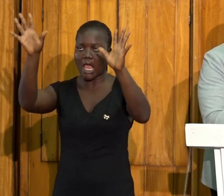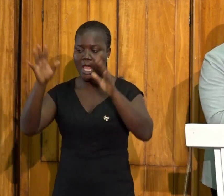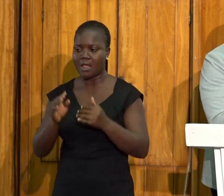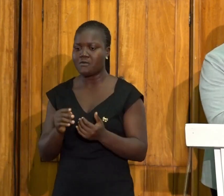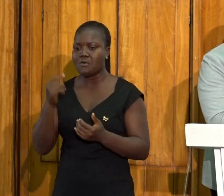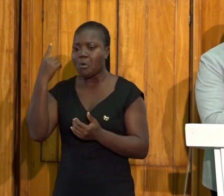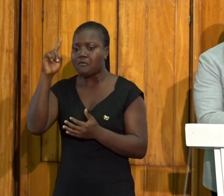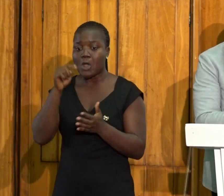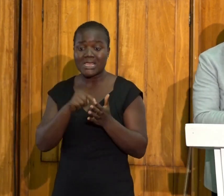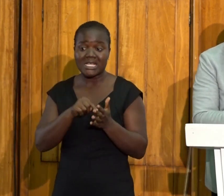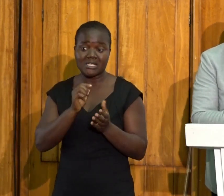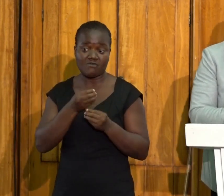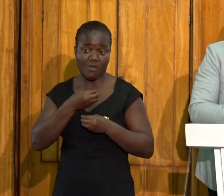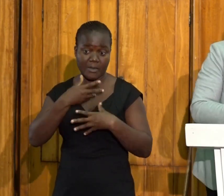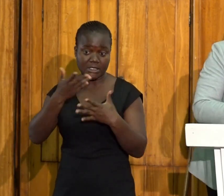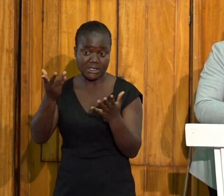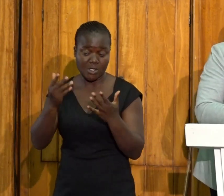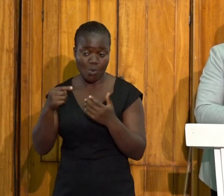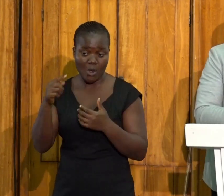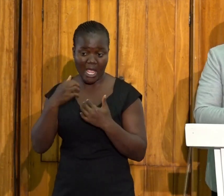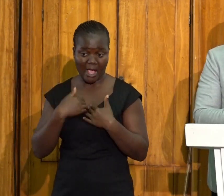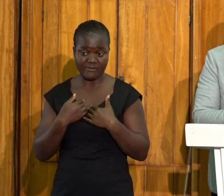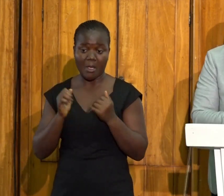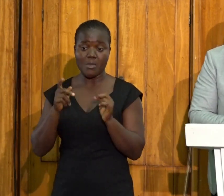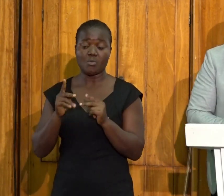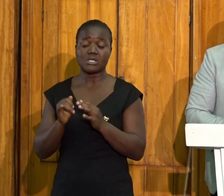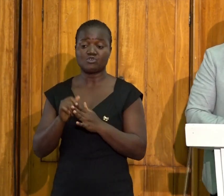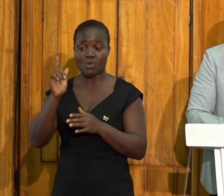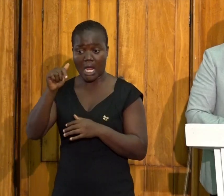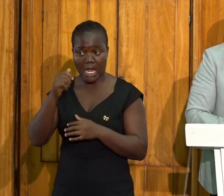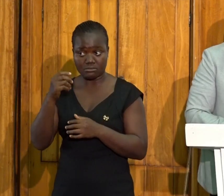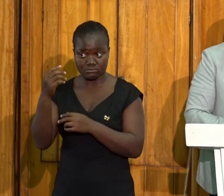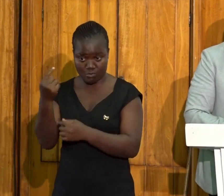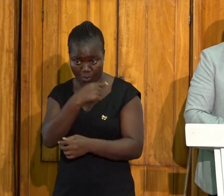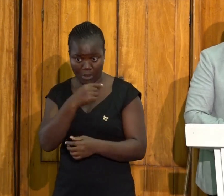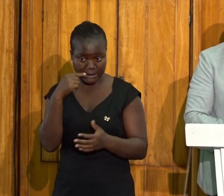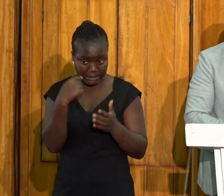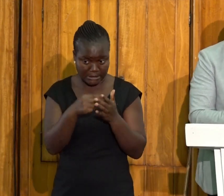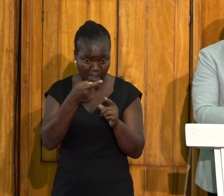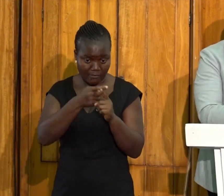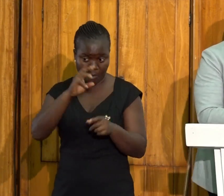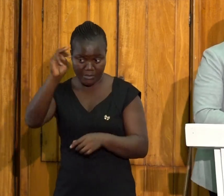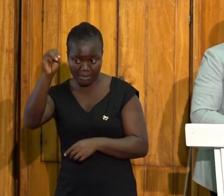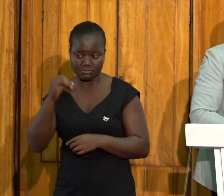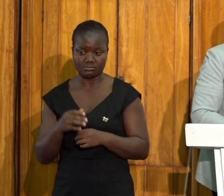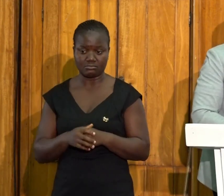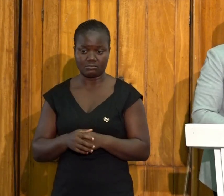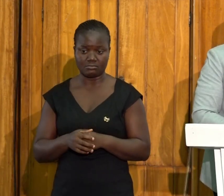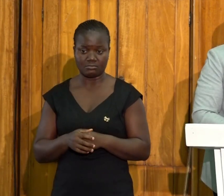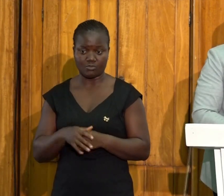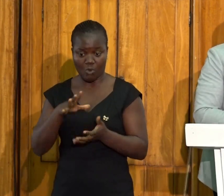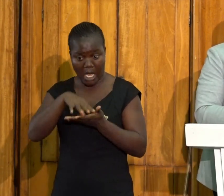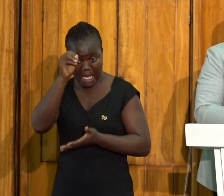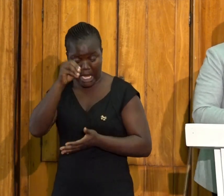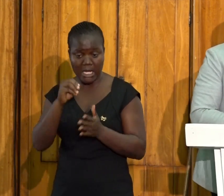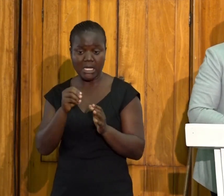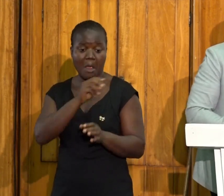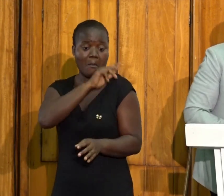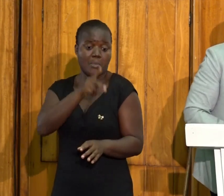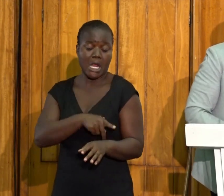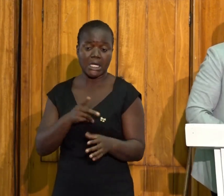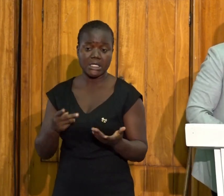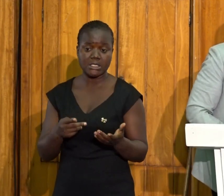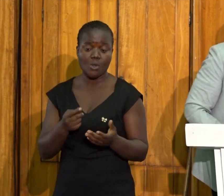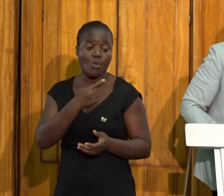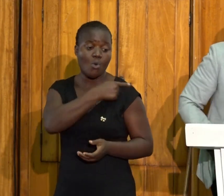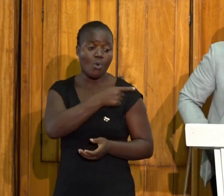have a Lancet correspondence that you may also look into that actually advocate for LAN in pregnancy. So we called this